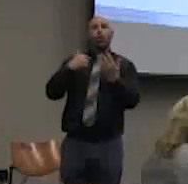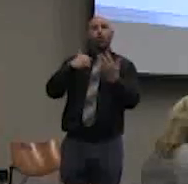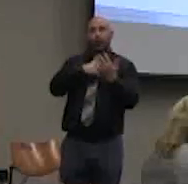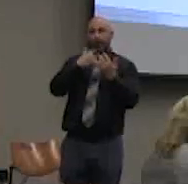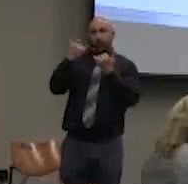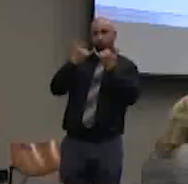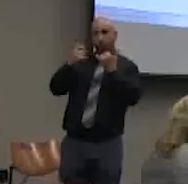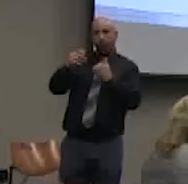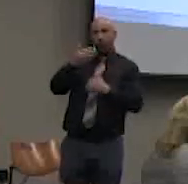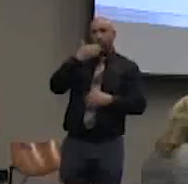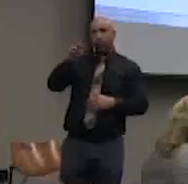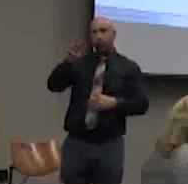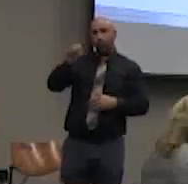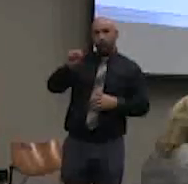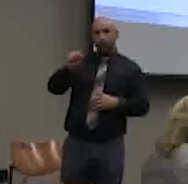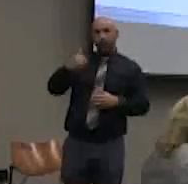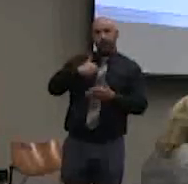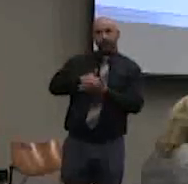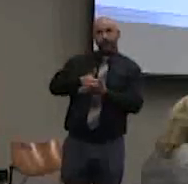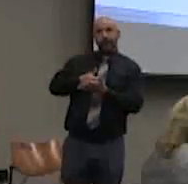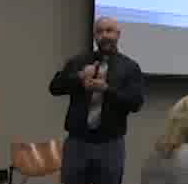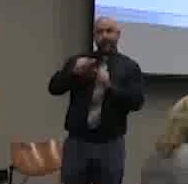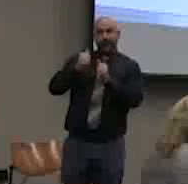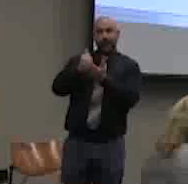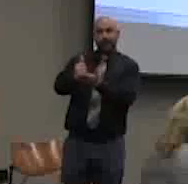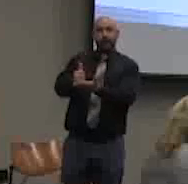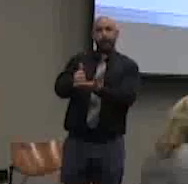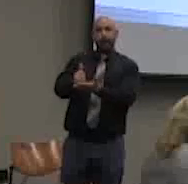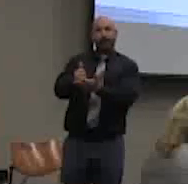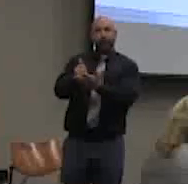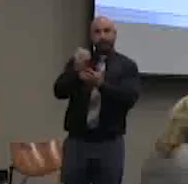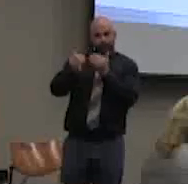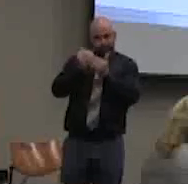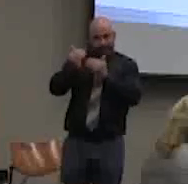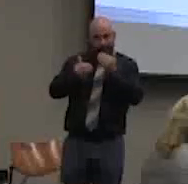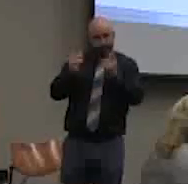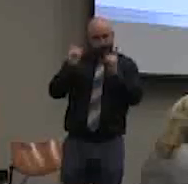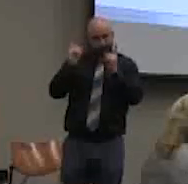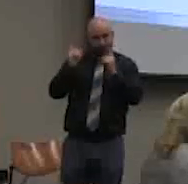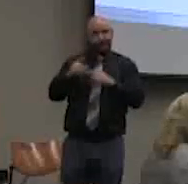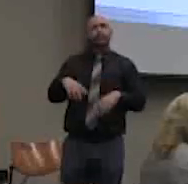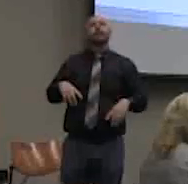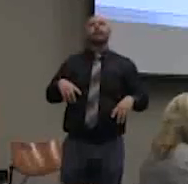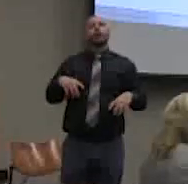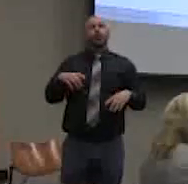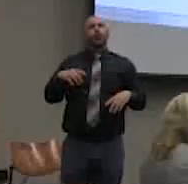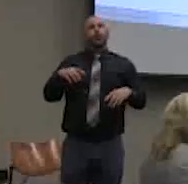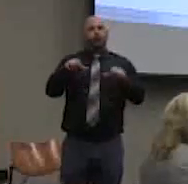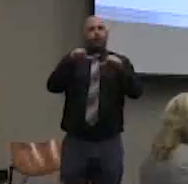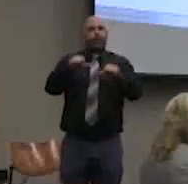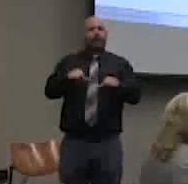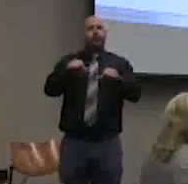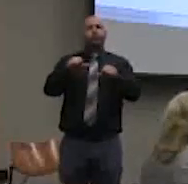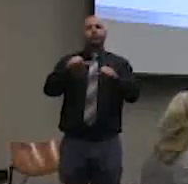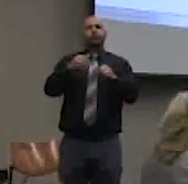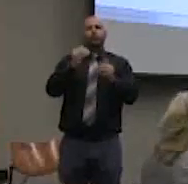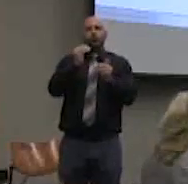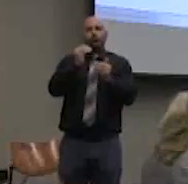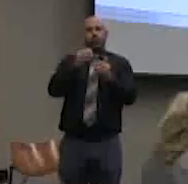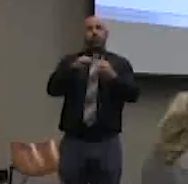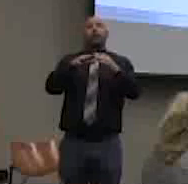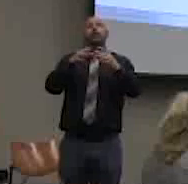there's money, we can help you, let's get moving. And we've been able to process 930 of those children